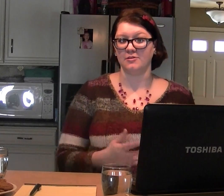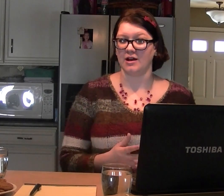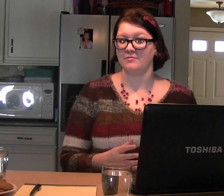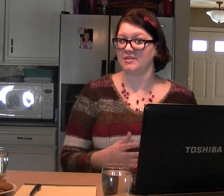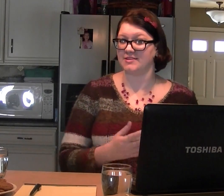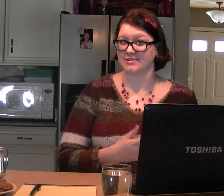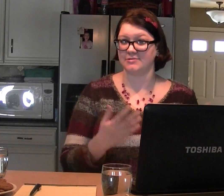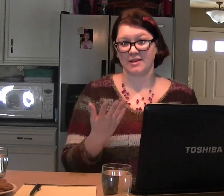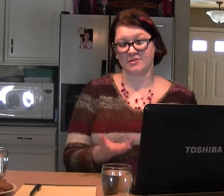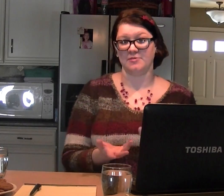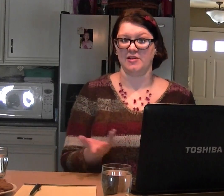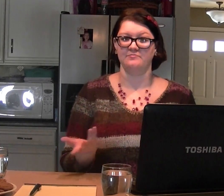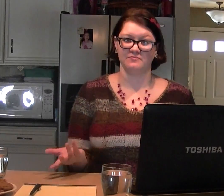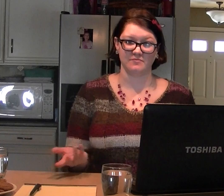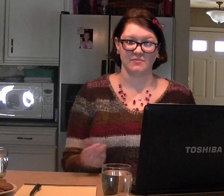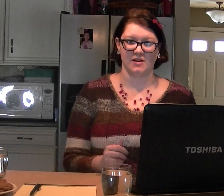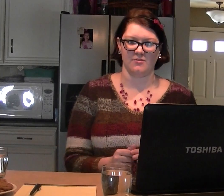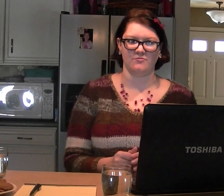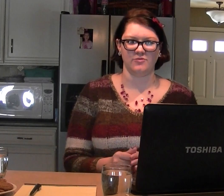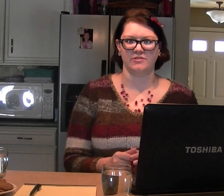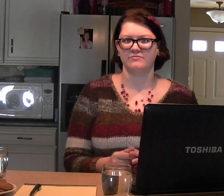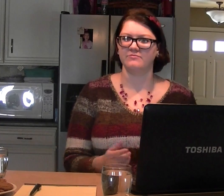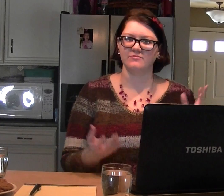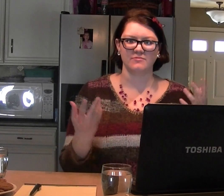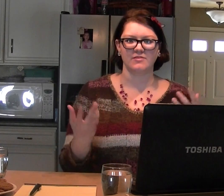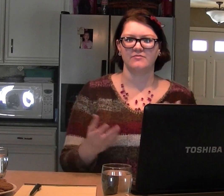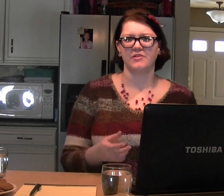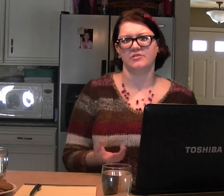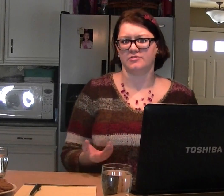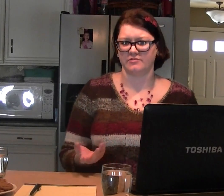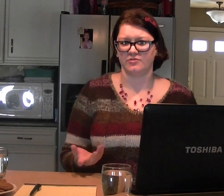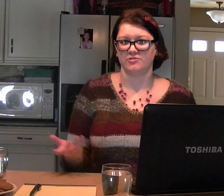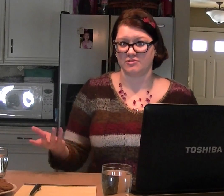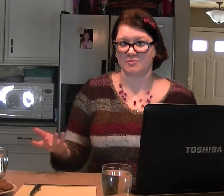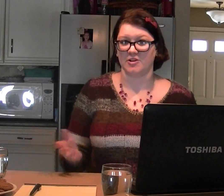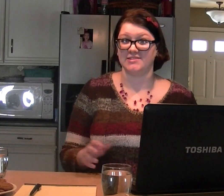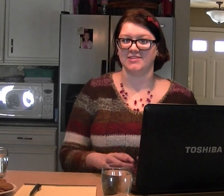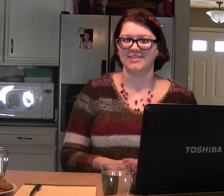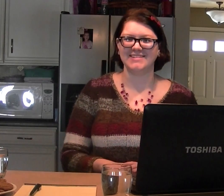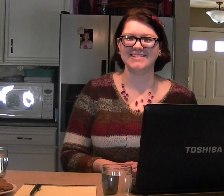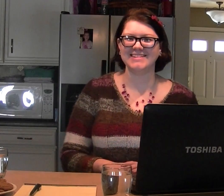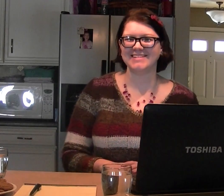aloha means hello and goodbye, with very little confusion, surprisingly.